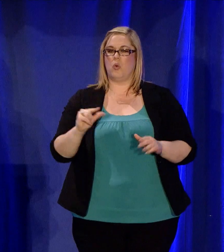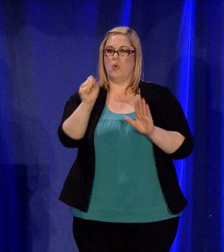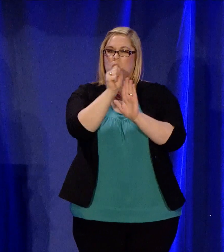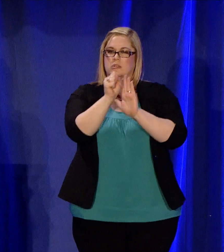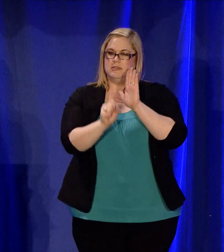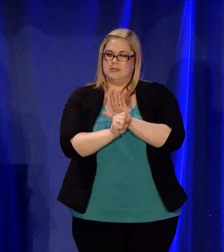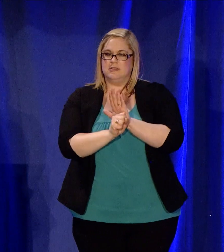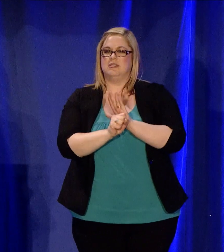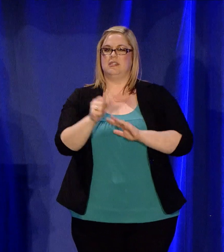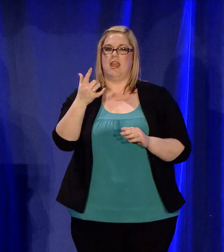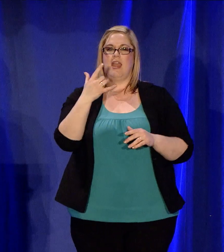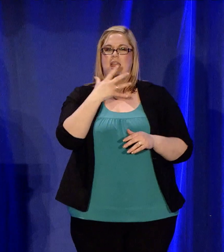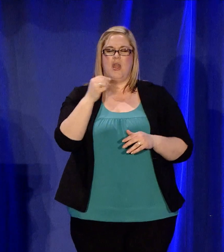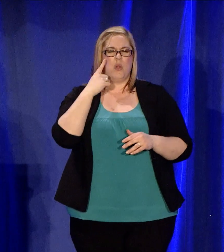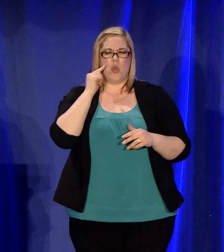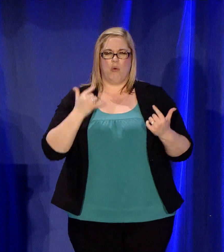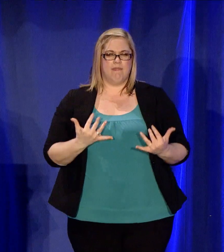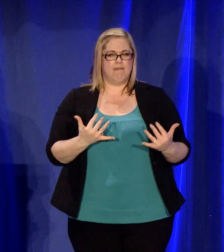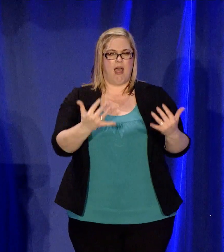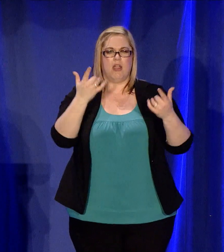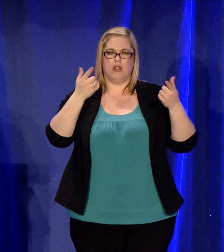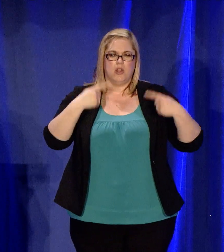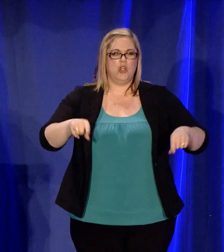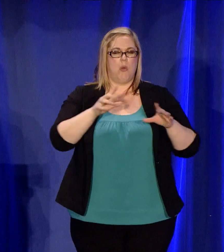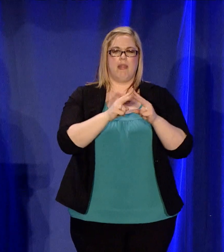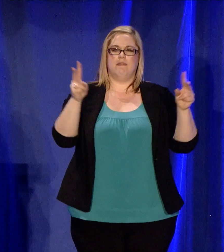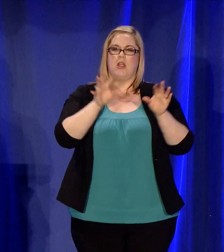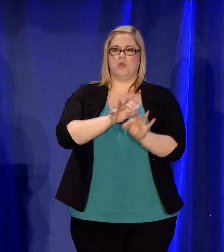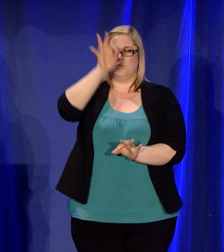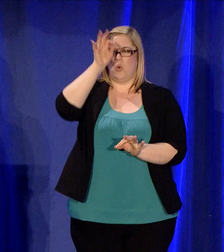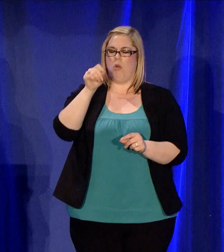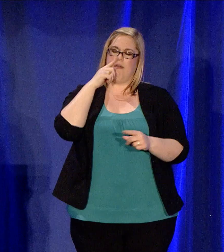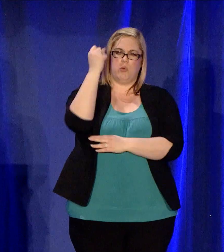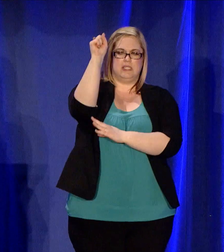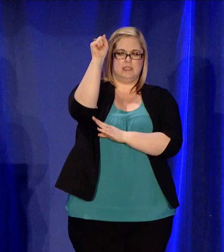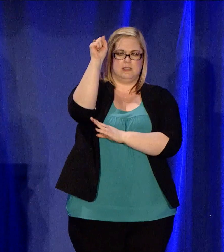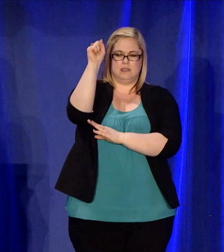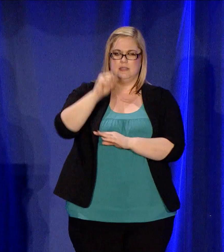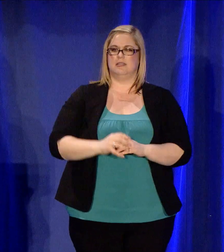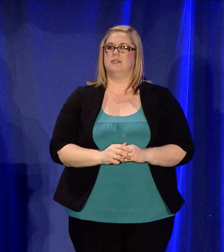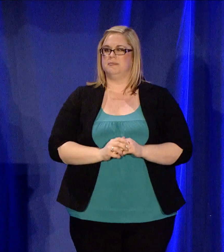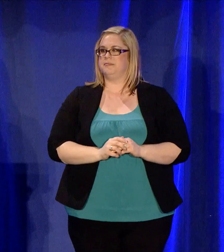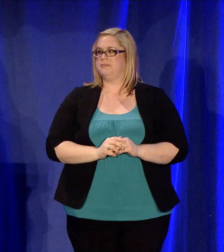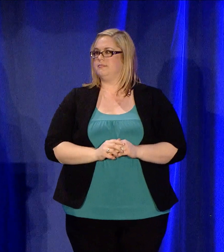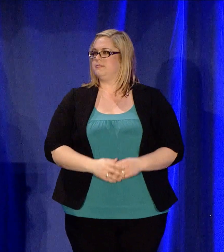pulses with a golden fire, and with all of you, the very soul of the resistance.